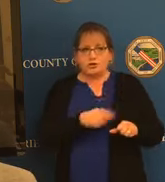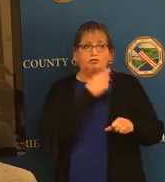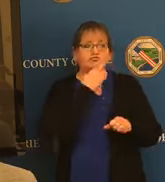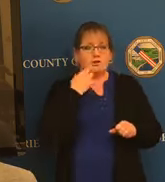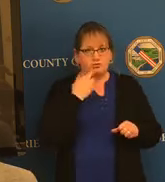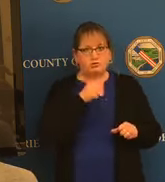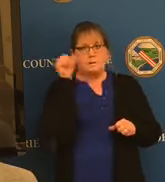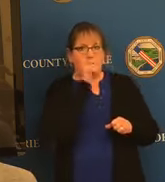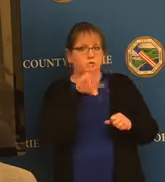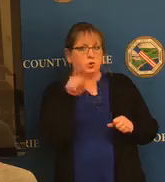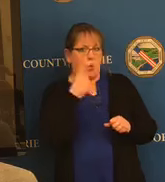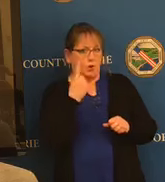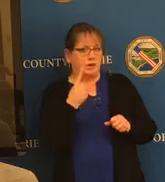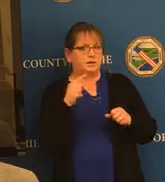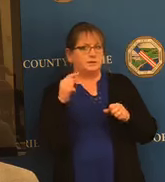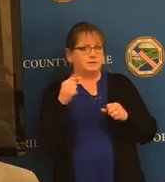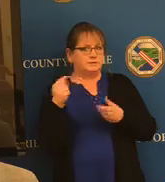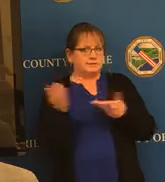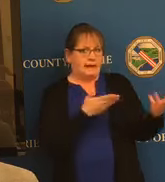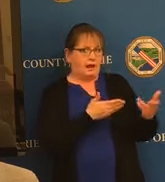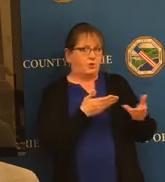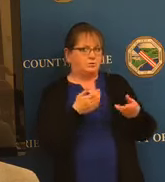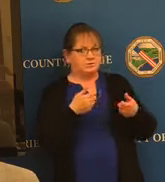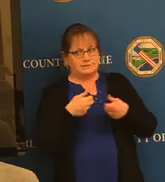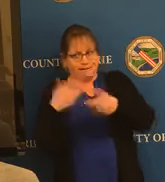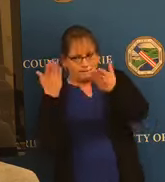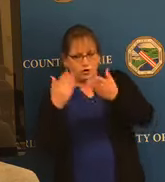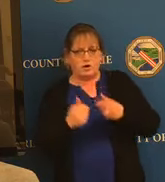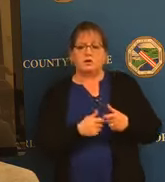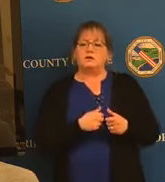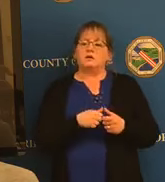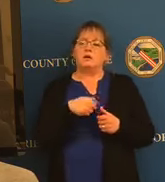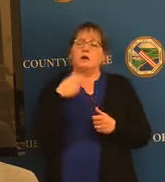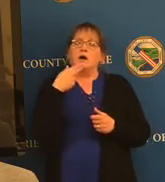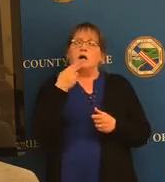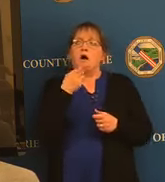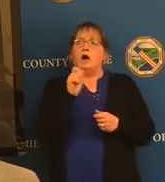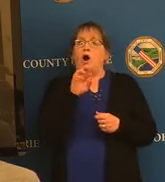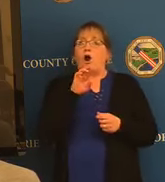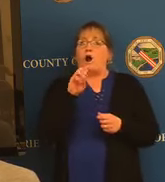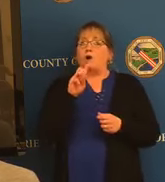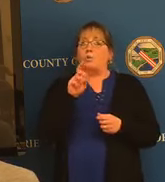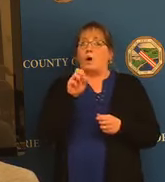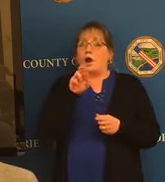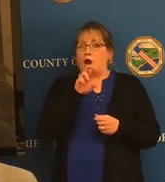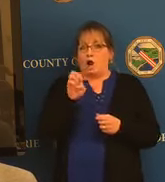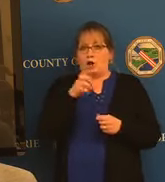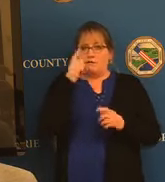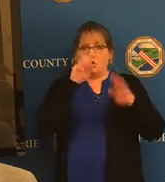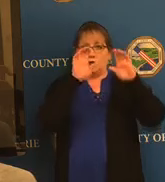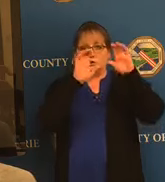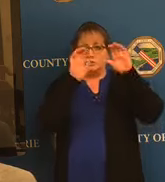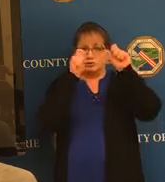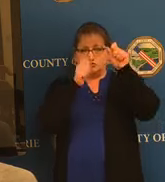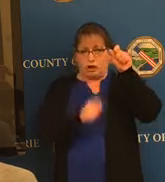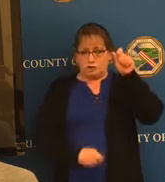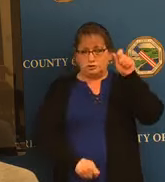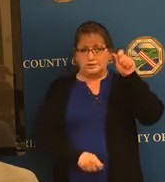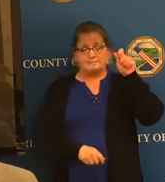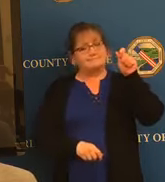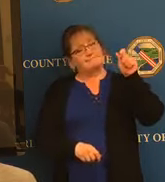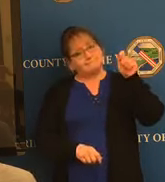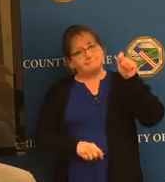takeout and delivery. I think we've covered that. And then hardware, appliance, and building material stores for construction purposes. There's been a lot